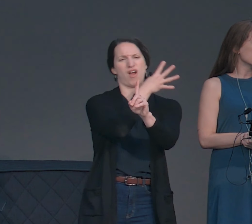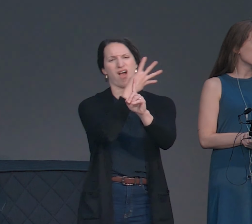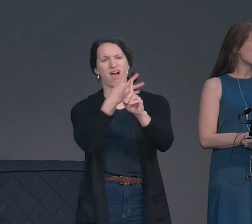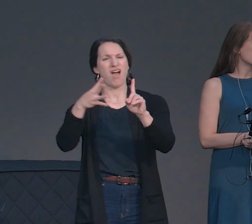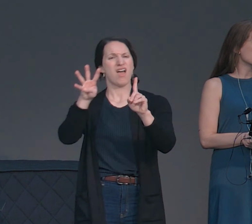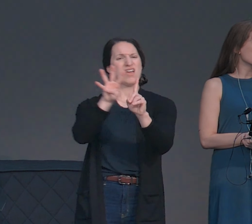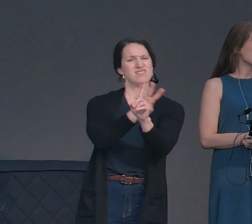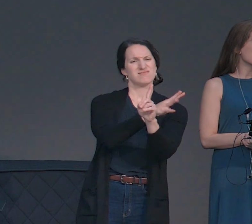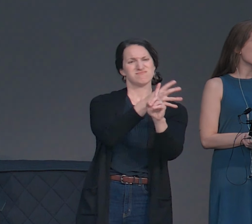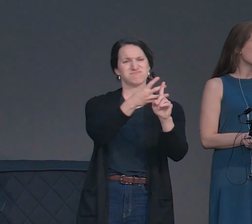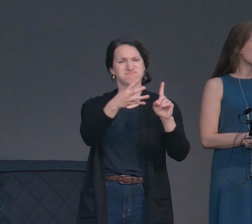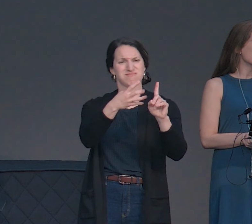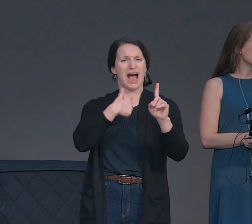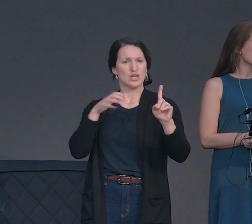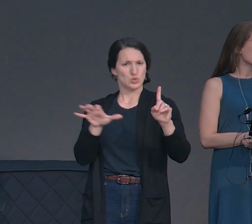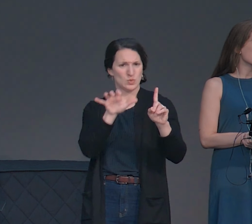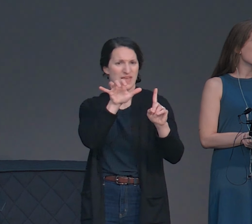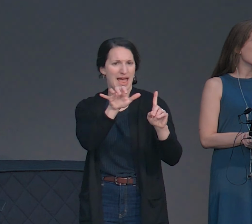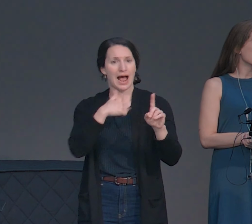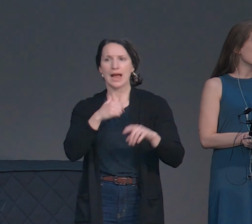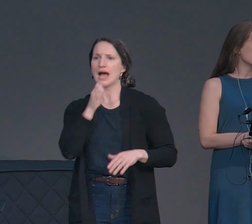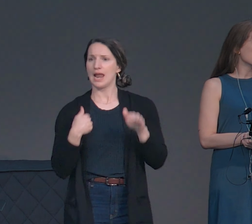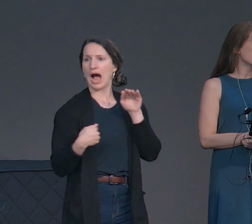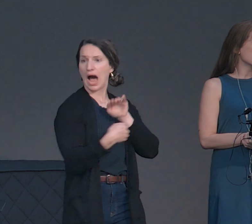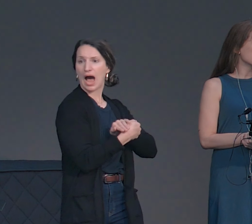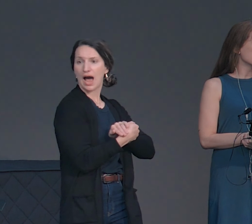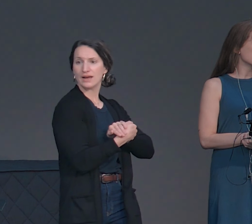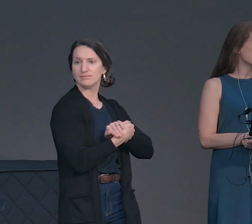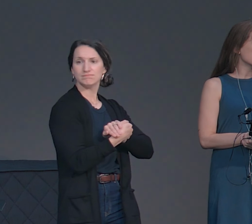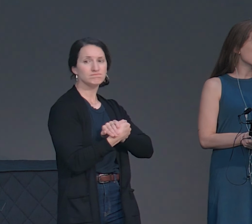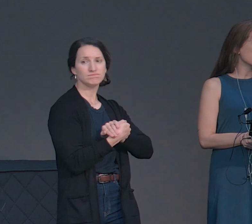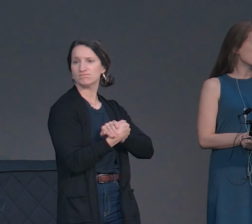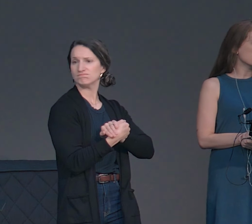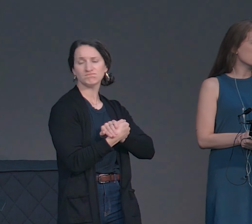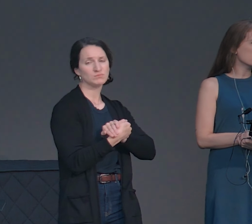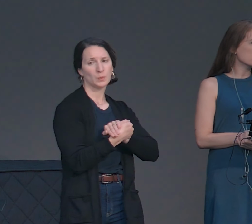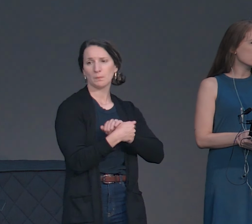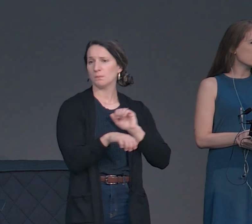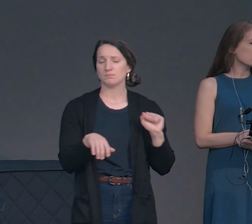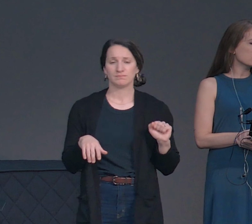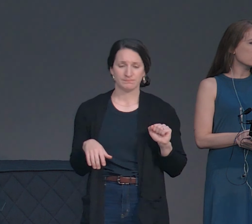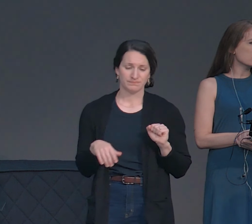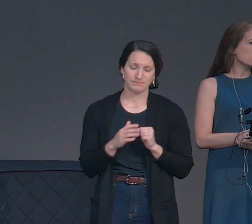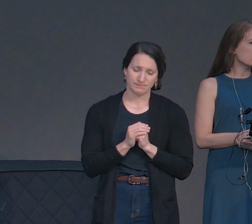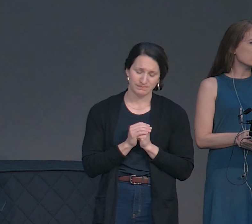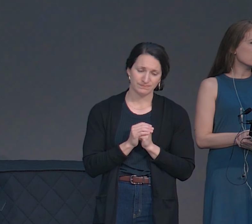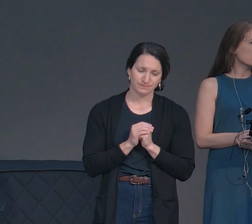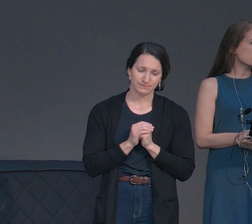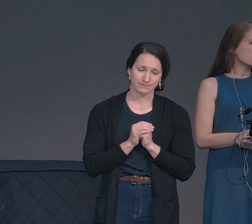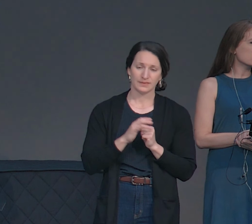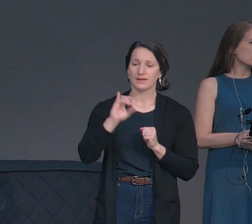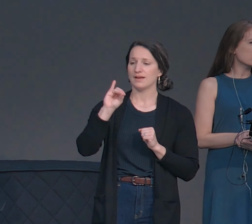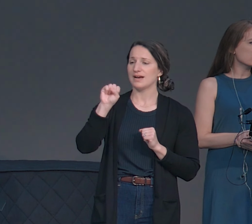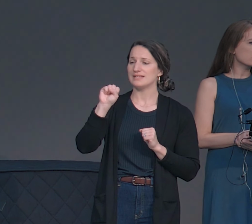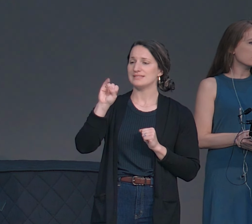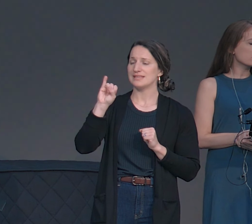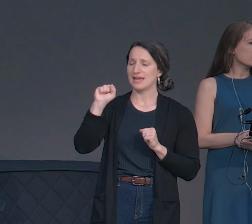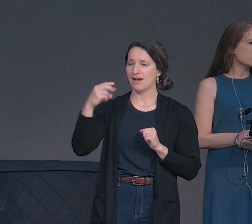out the beard. I hid not my face from disgrace and spitting. In Isaiah